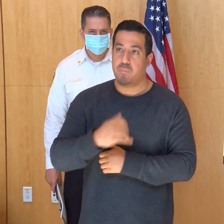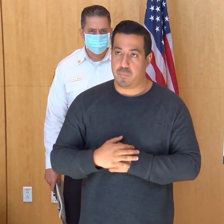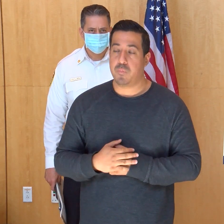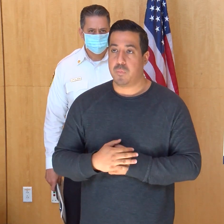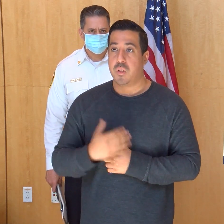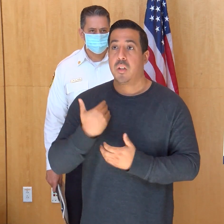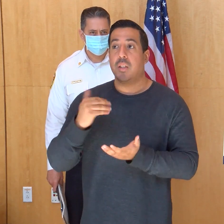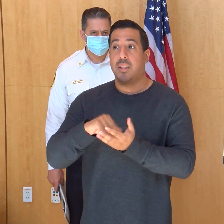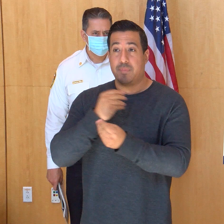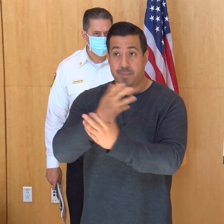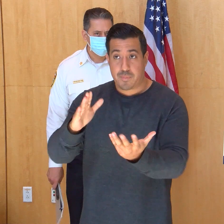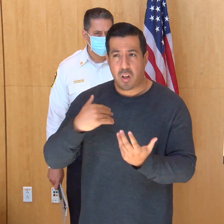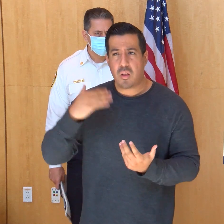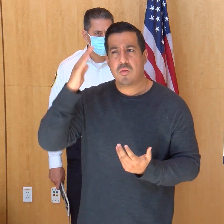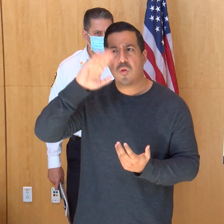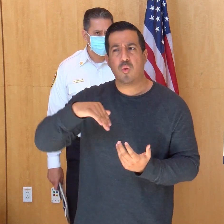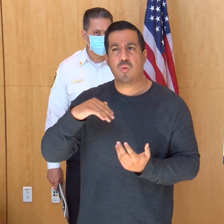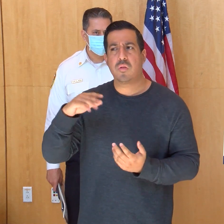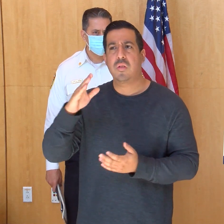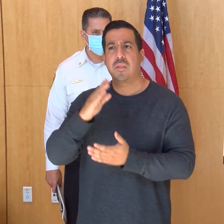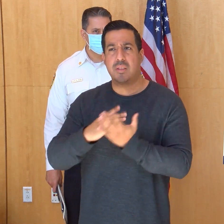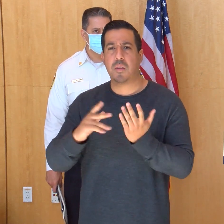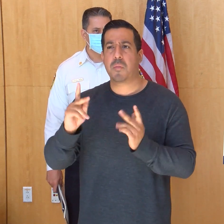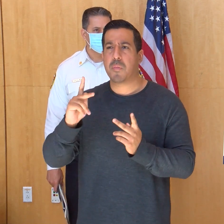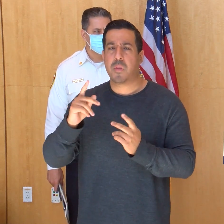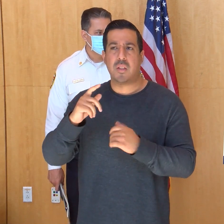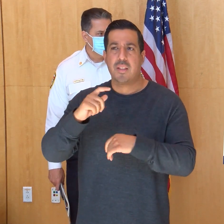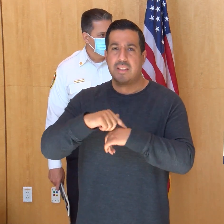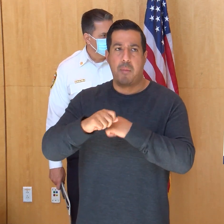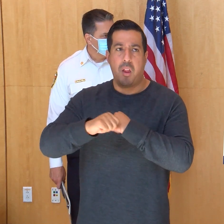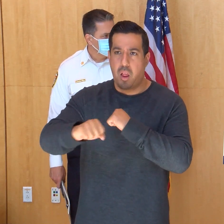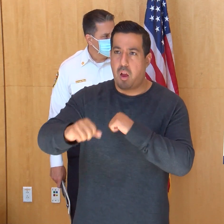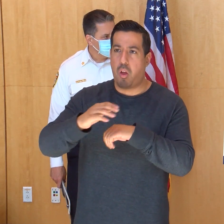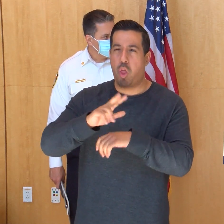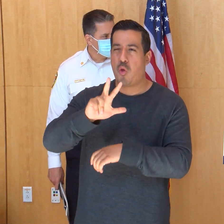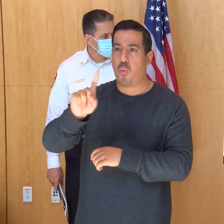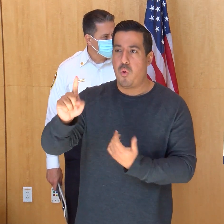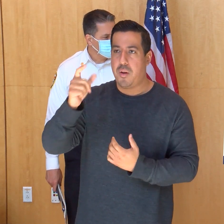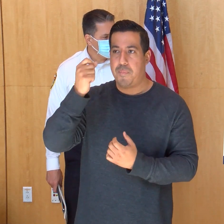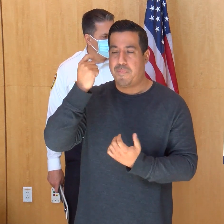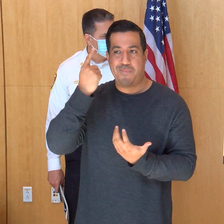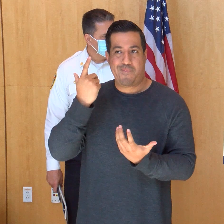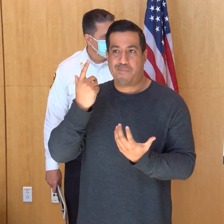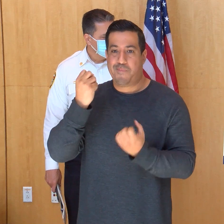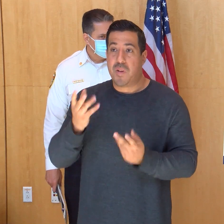let me address that. I know that there's been some time lag in 311 because